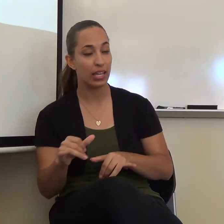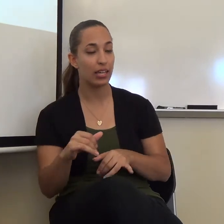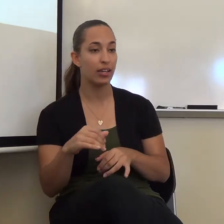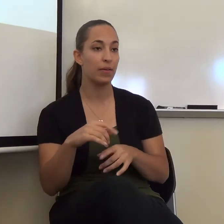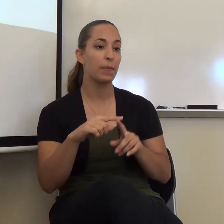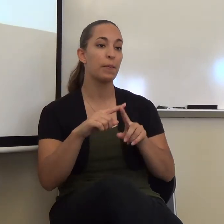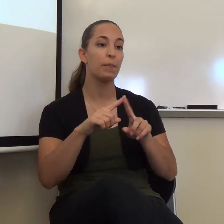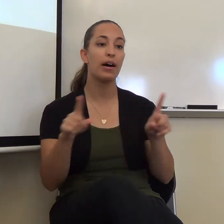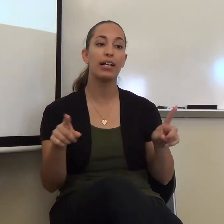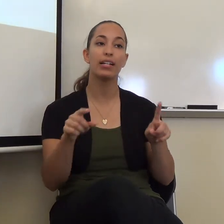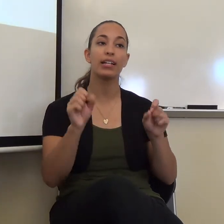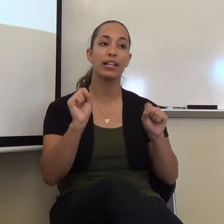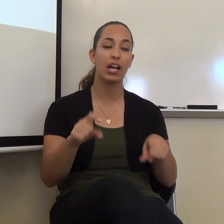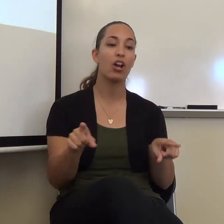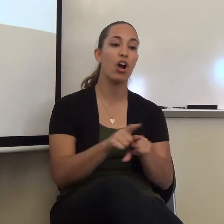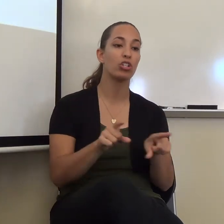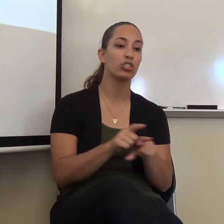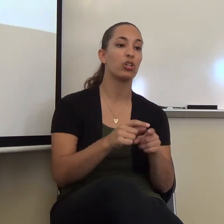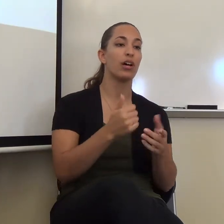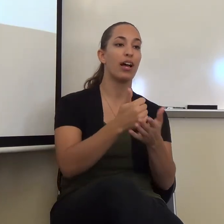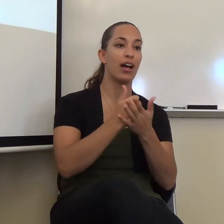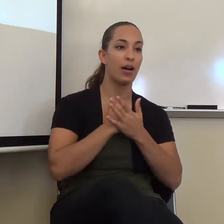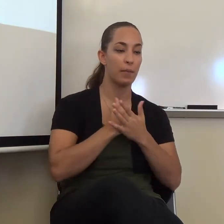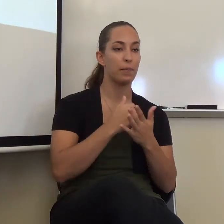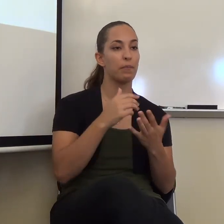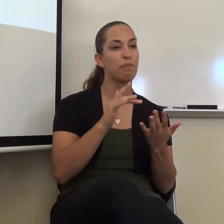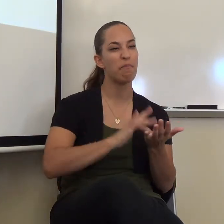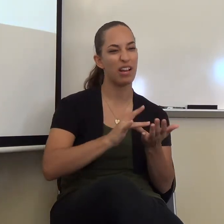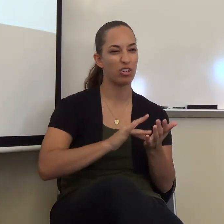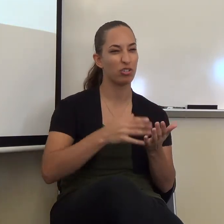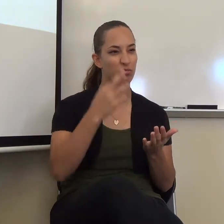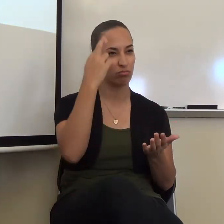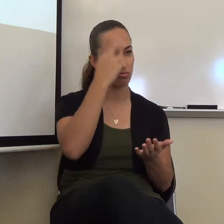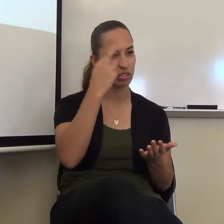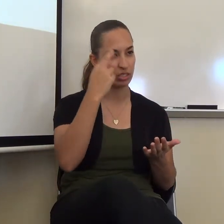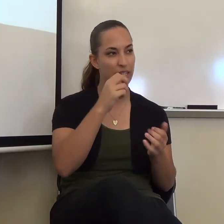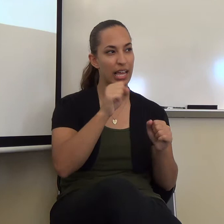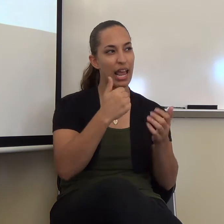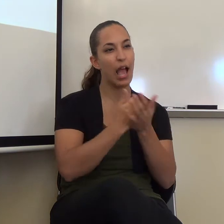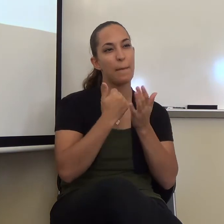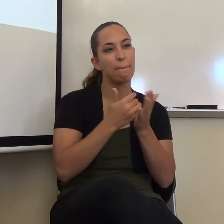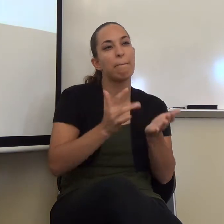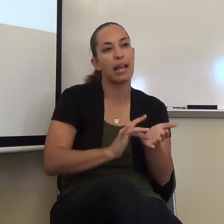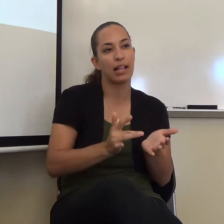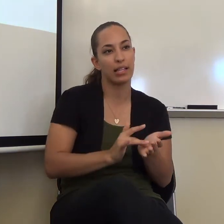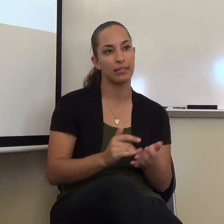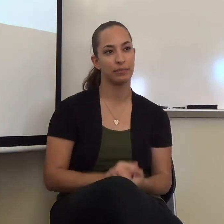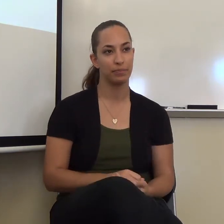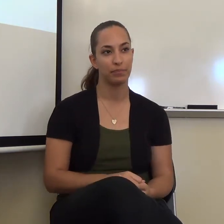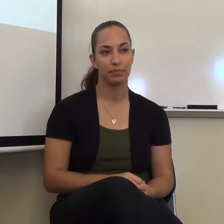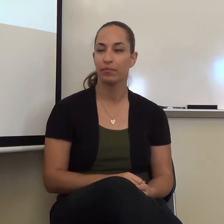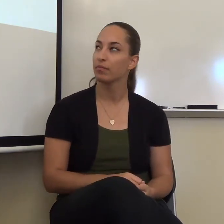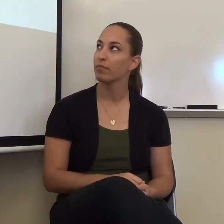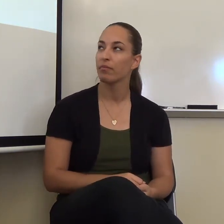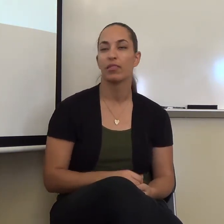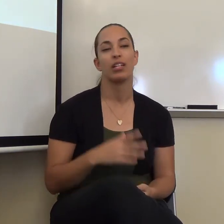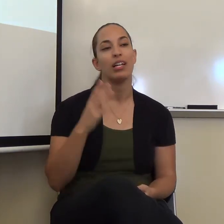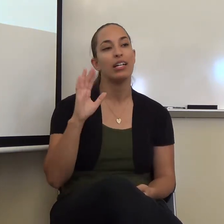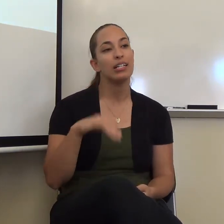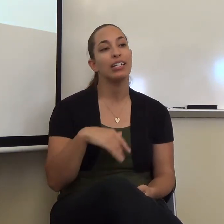And that's what I'm gonna be writing on people's papers. It's not easy. You gotta get a phrase that gets everything